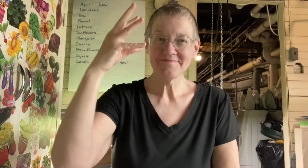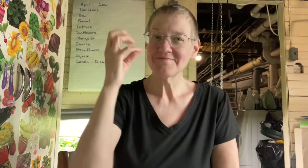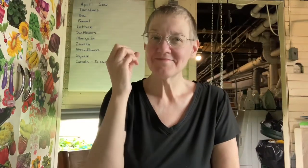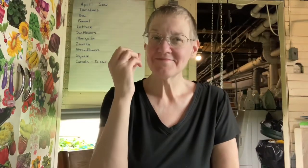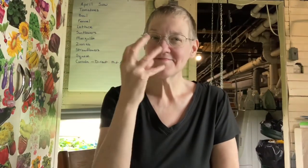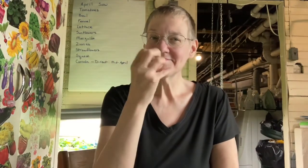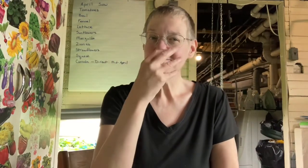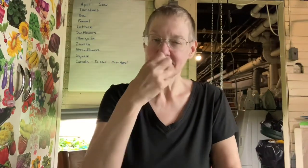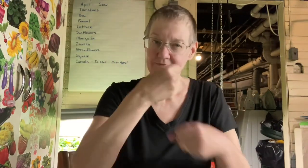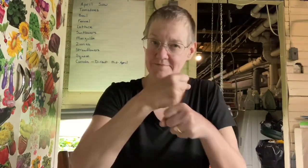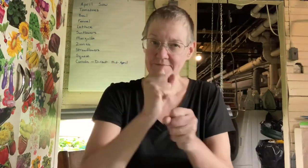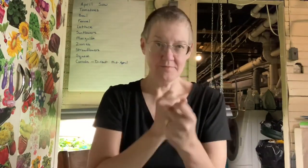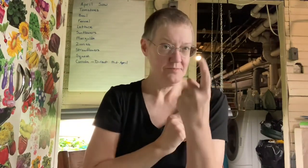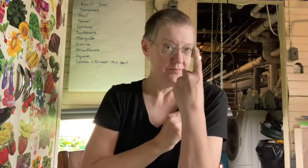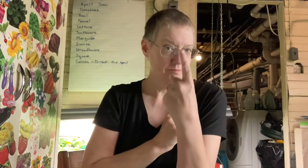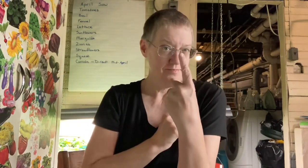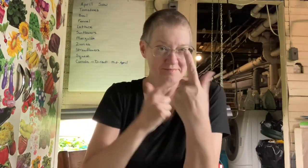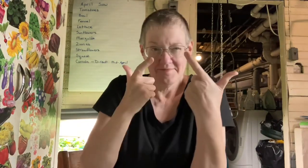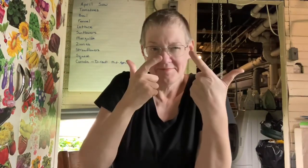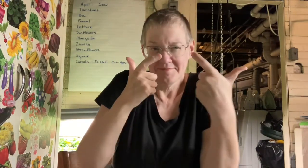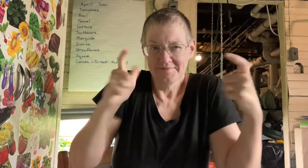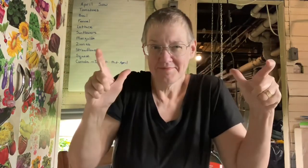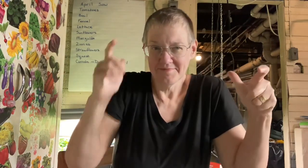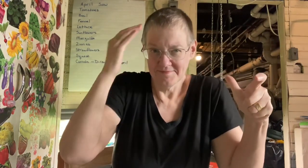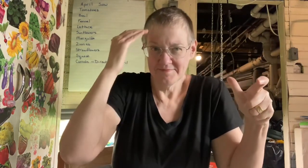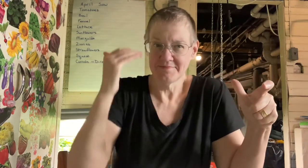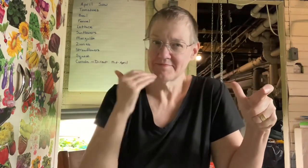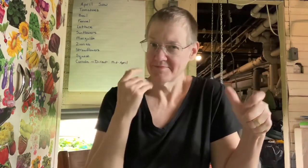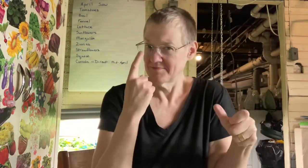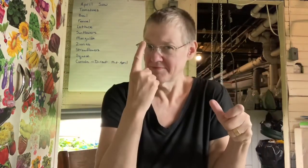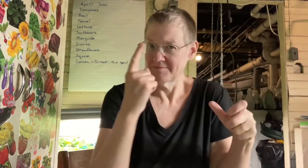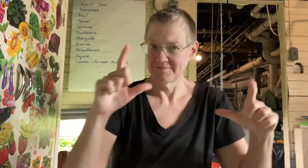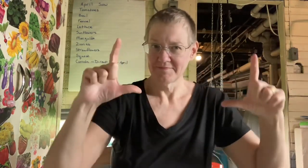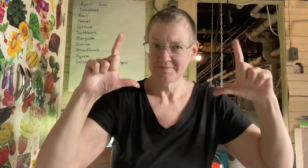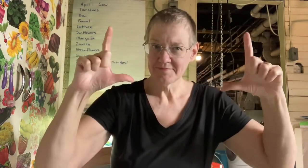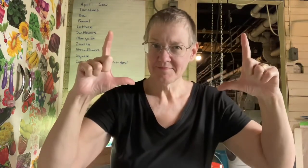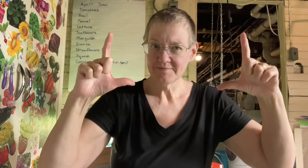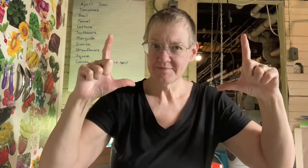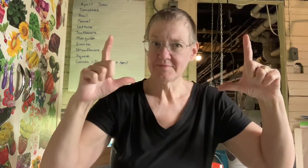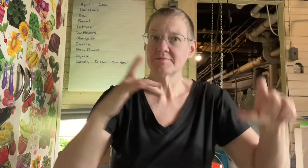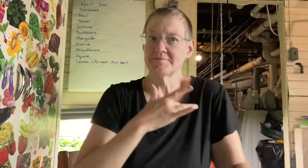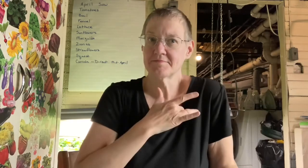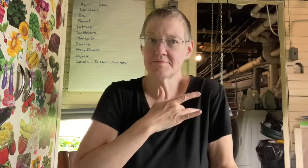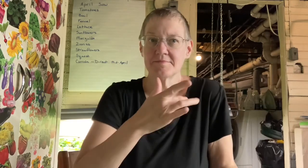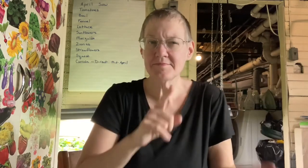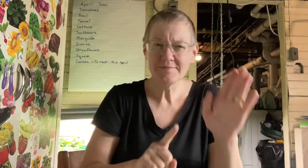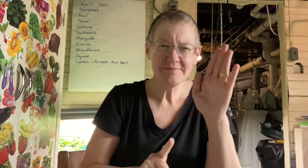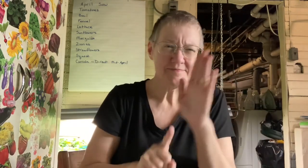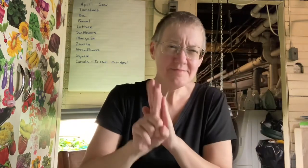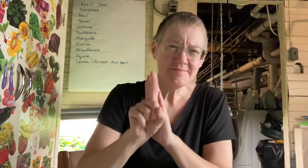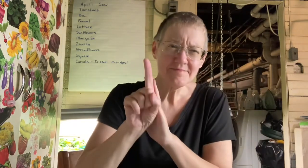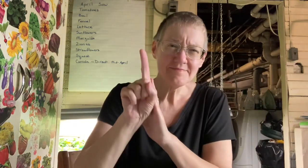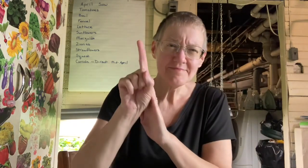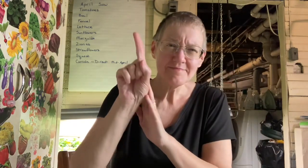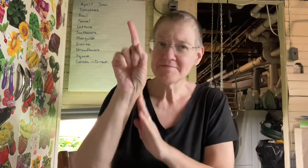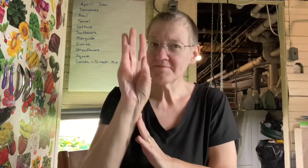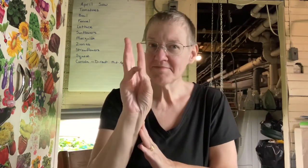Now, mammoth sunflowers make one large head, and they tend to be